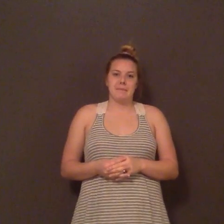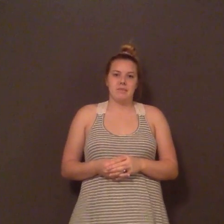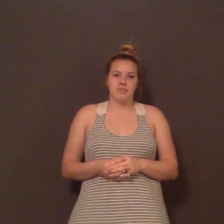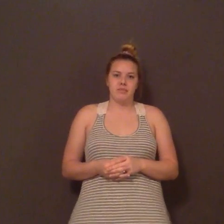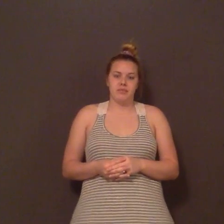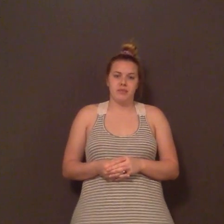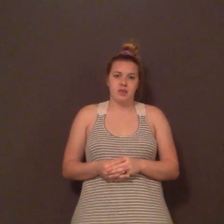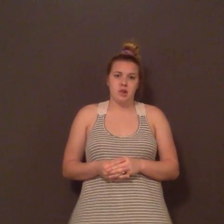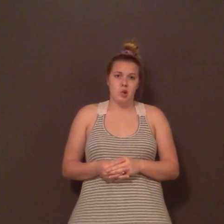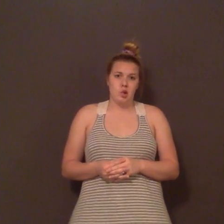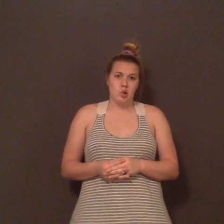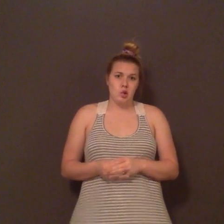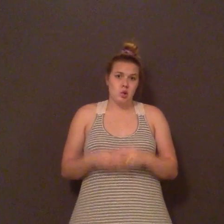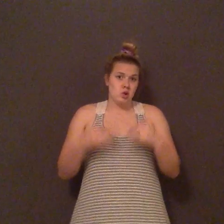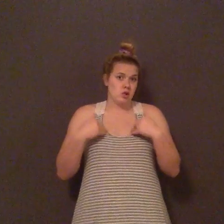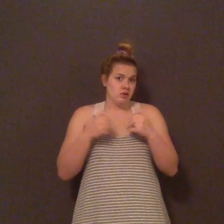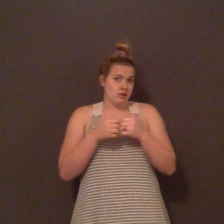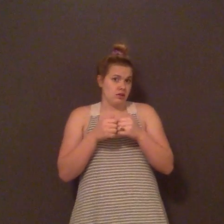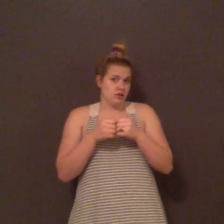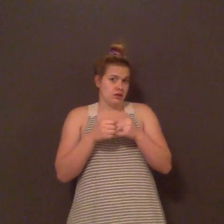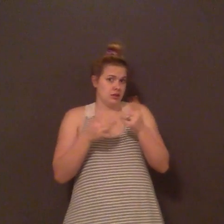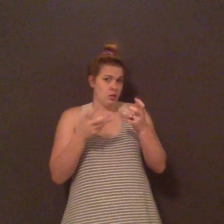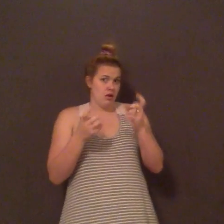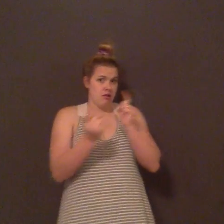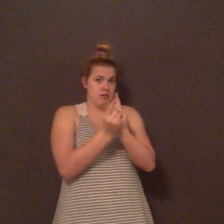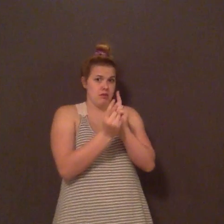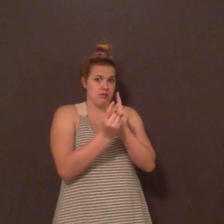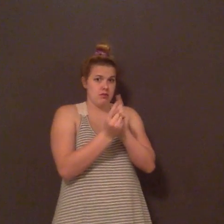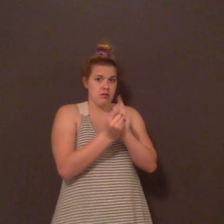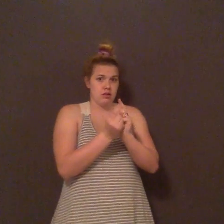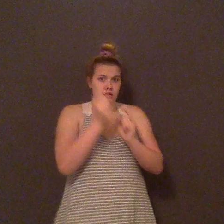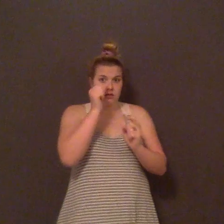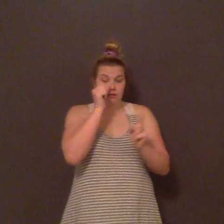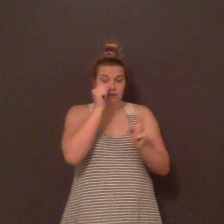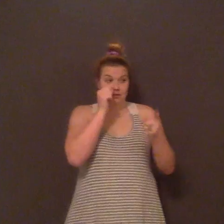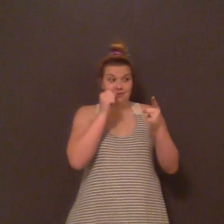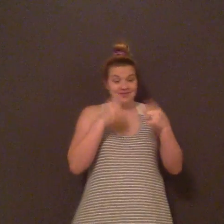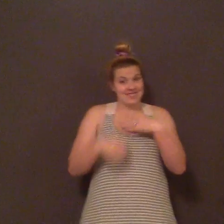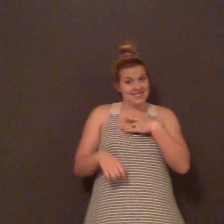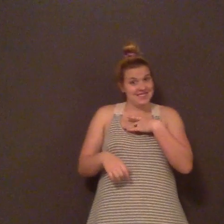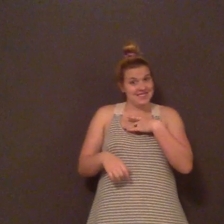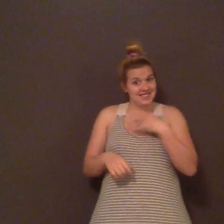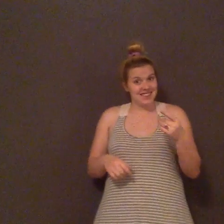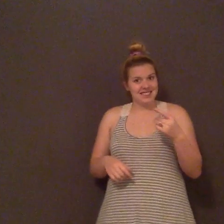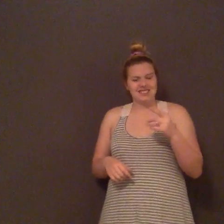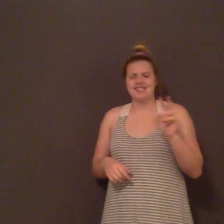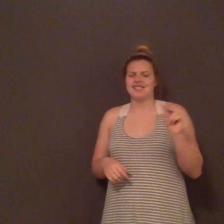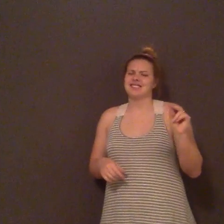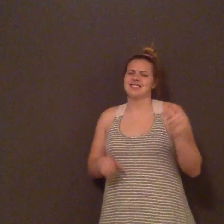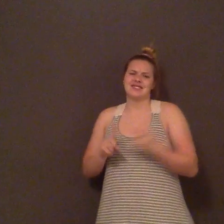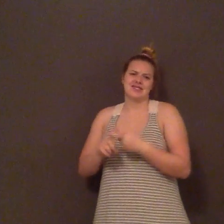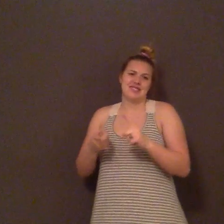I just got a text from Jason. He wants me to meet him right now at the student union. I'm telling you, he likes you. He's just a friend. It sounds like he wants to be more than